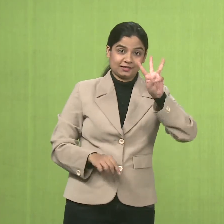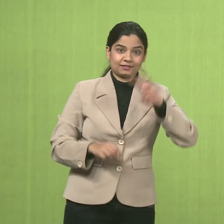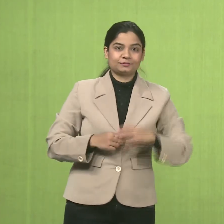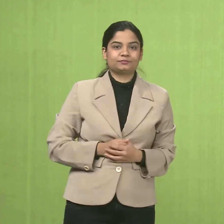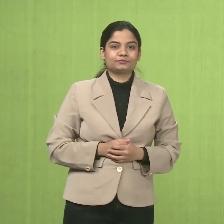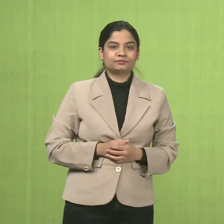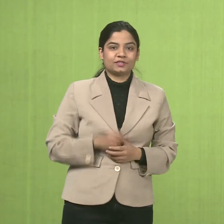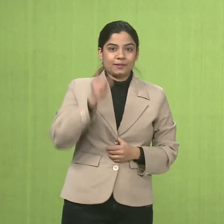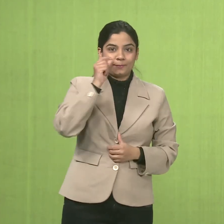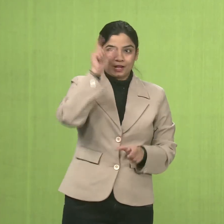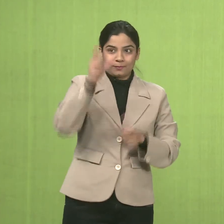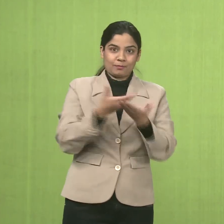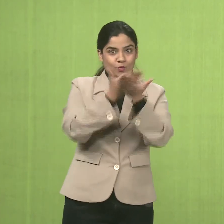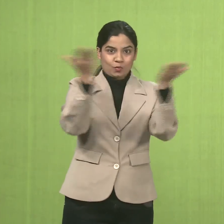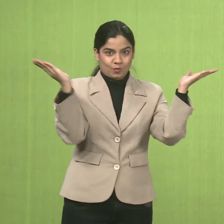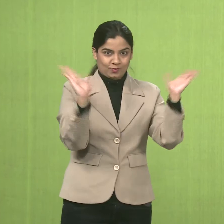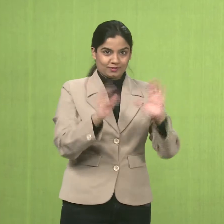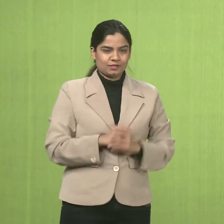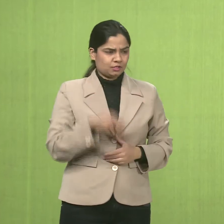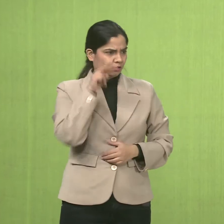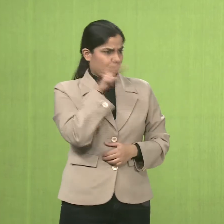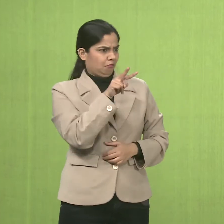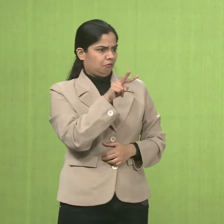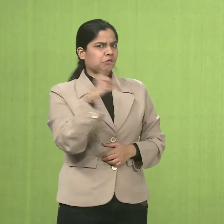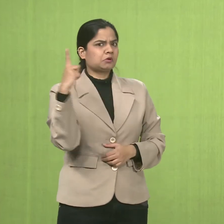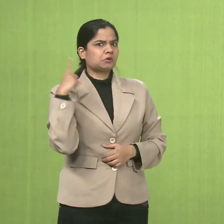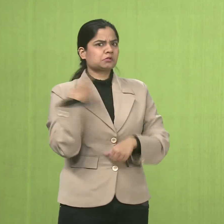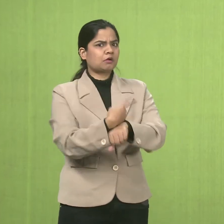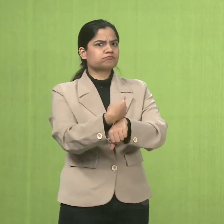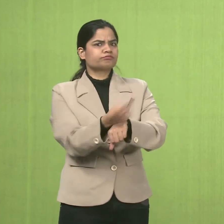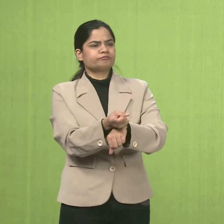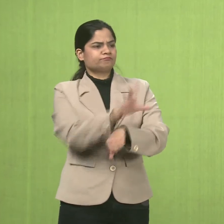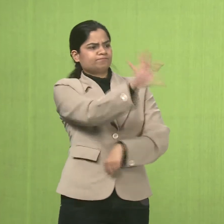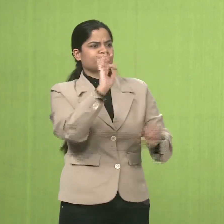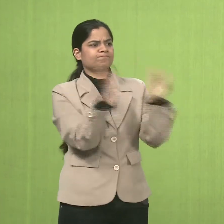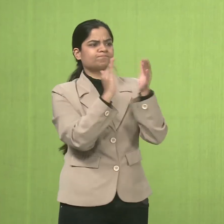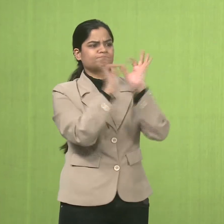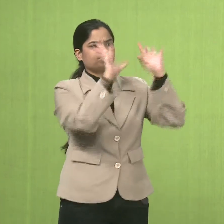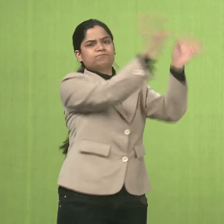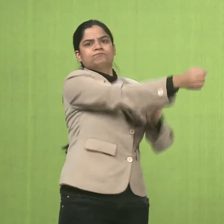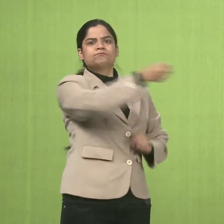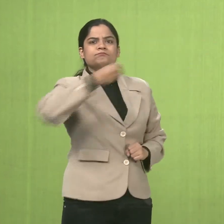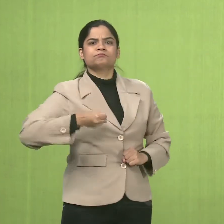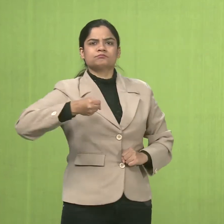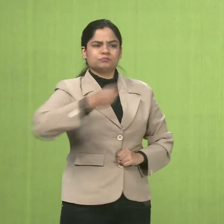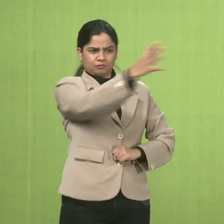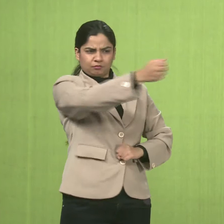Third question. Among boys, the chosen leaders, who are the chosen